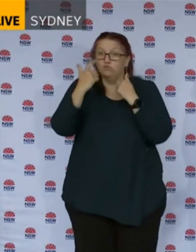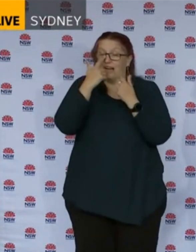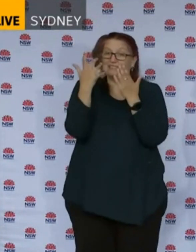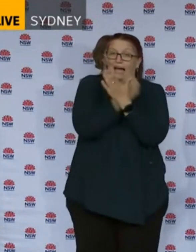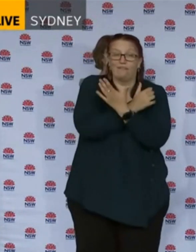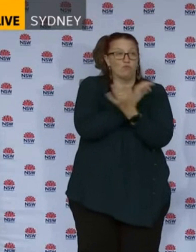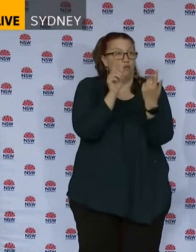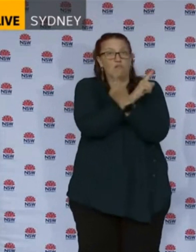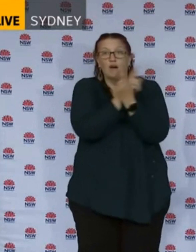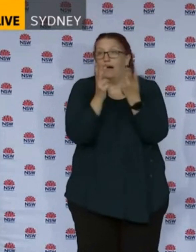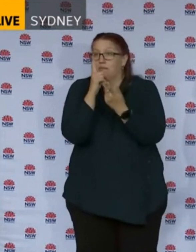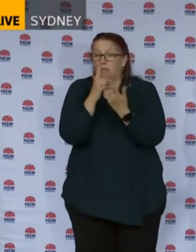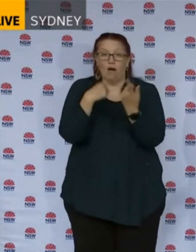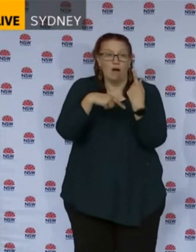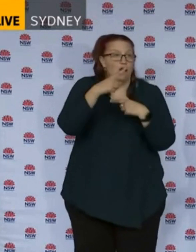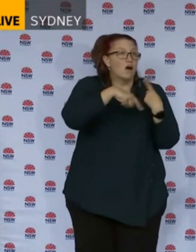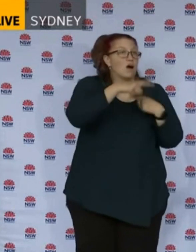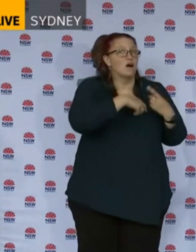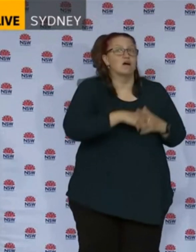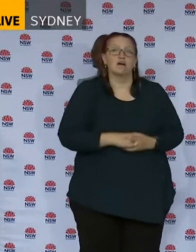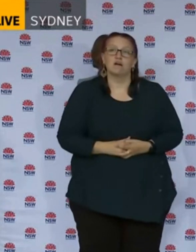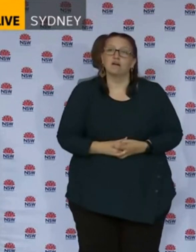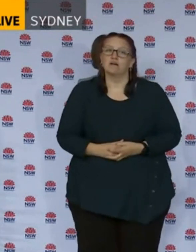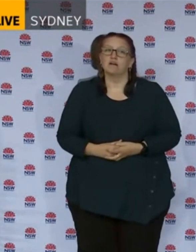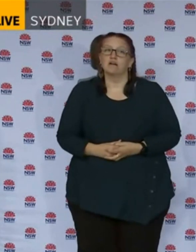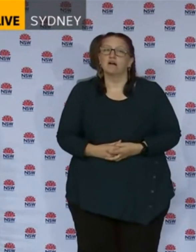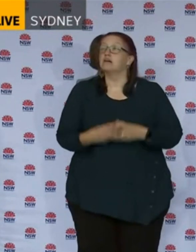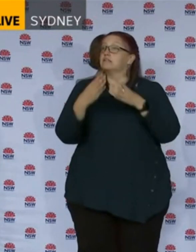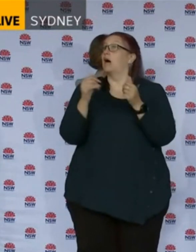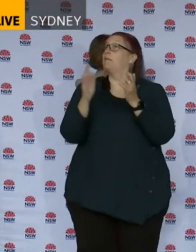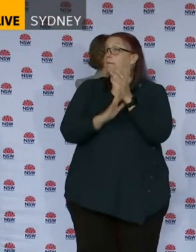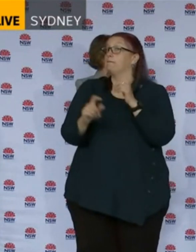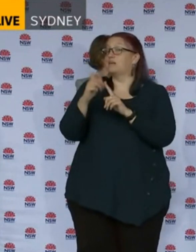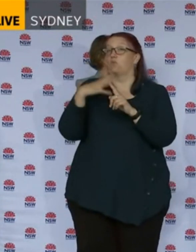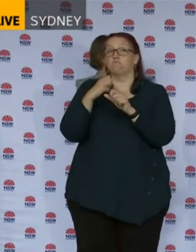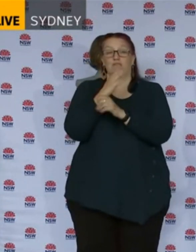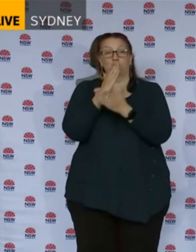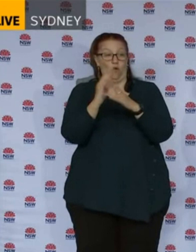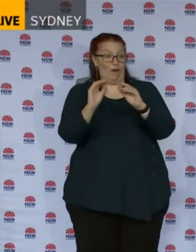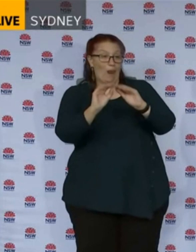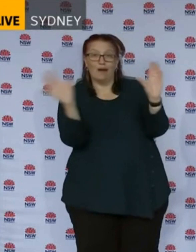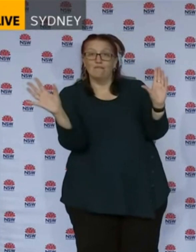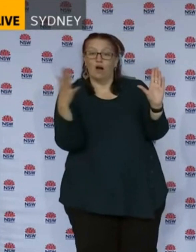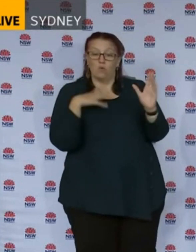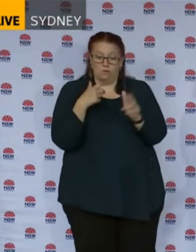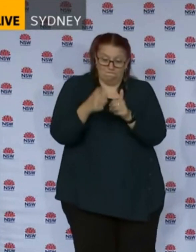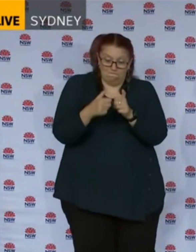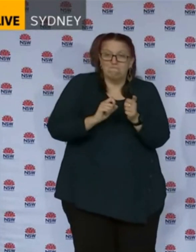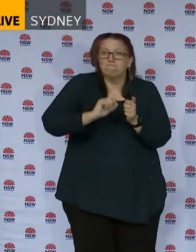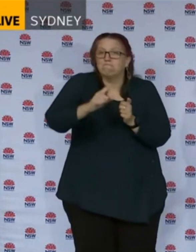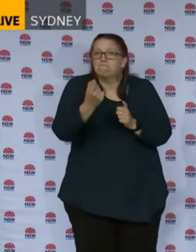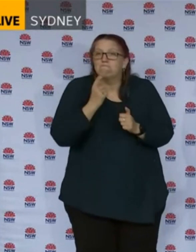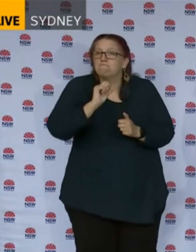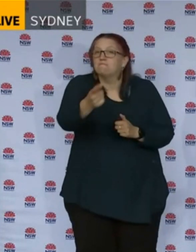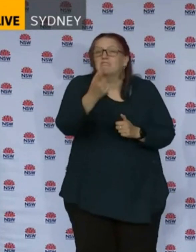from issues that maybe they wanted to clarify the advice, clarify a text message, and